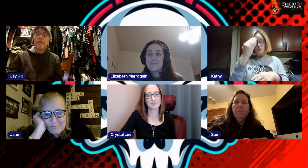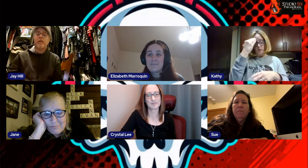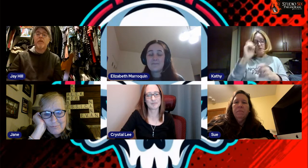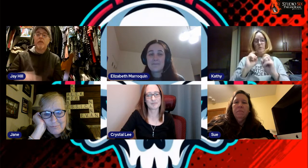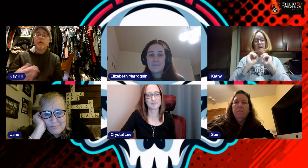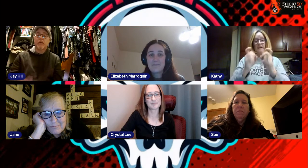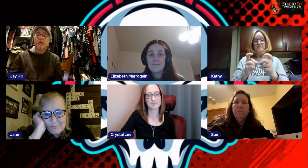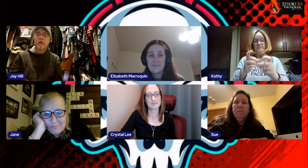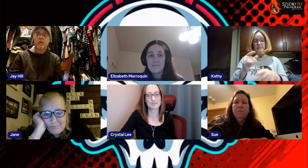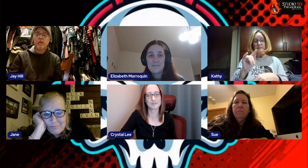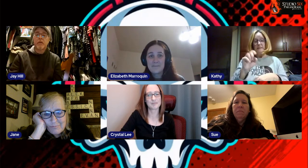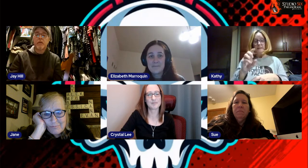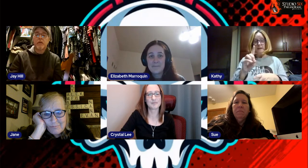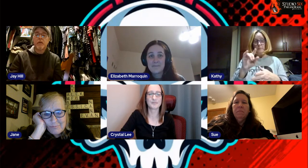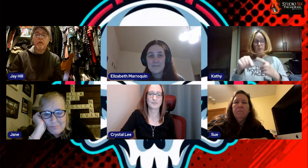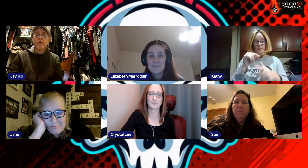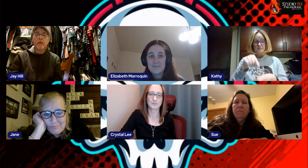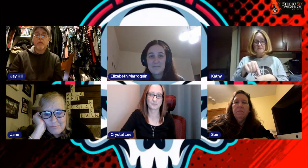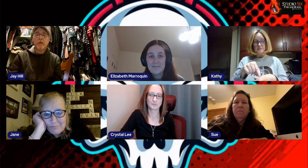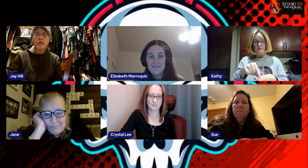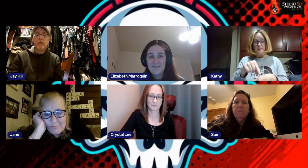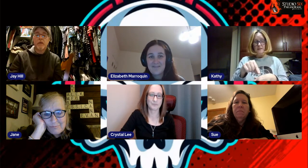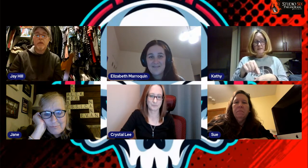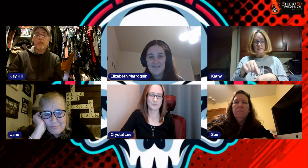have gifts?